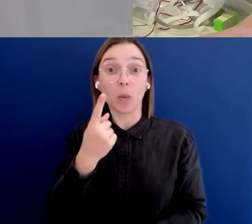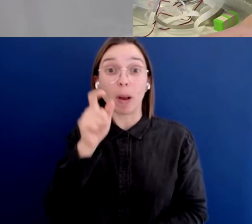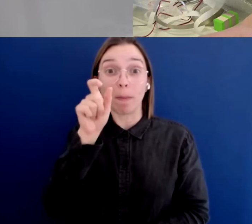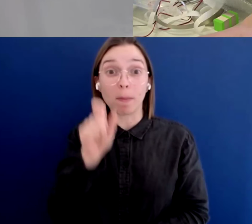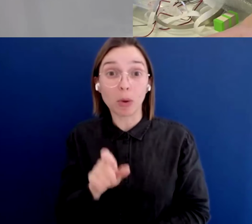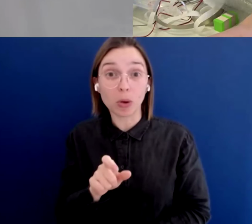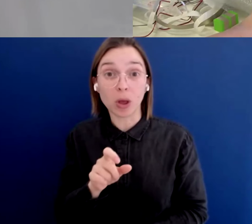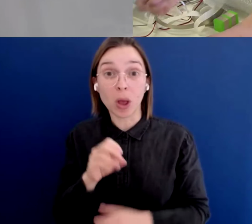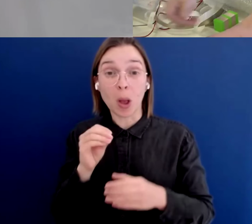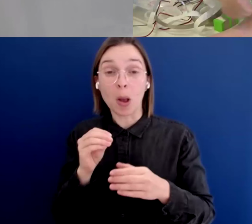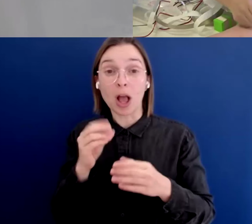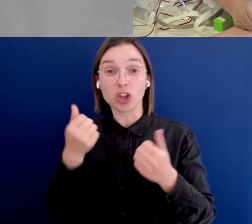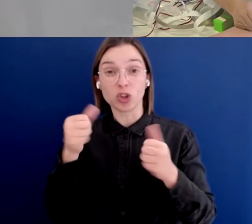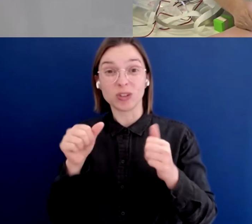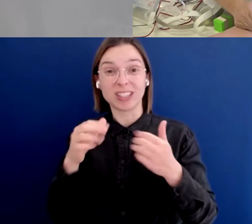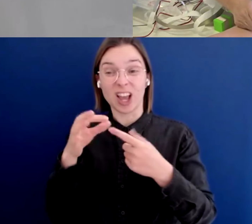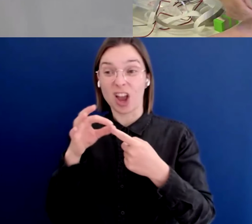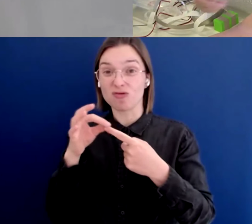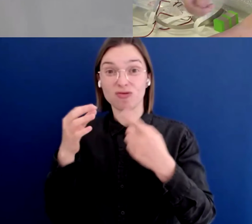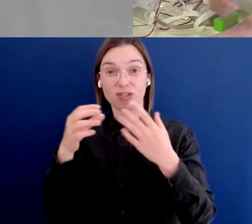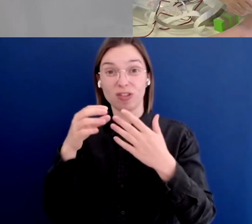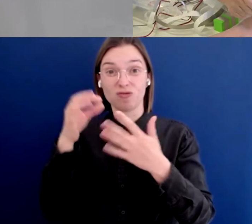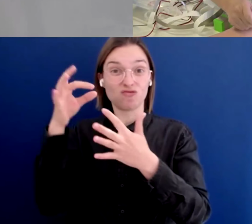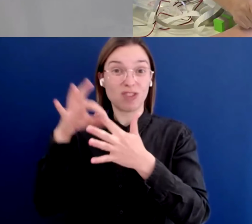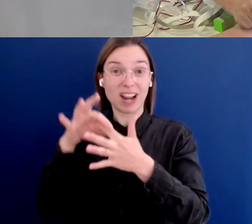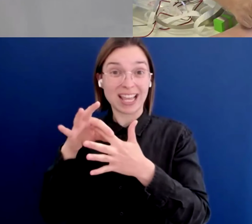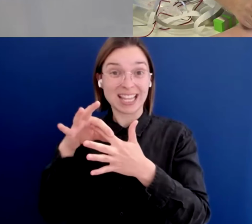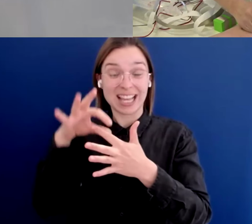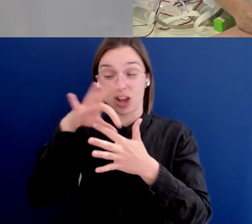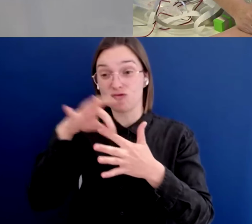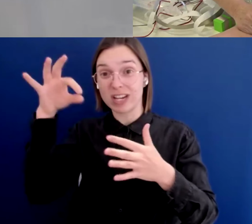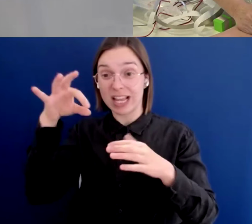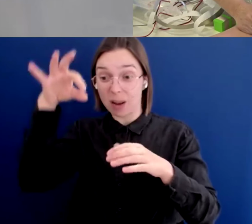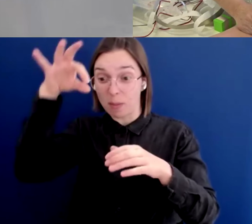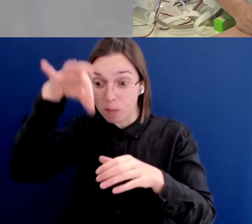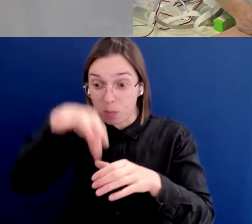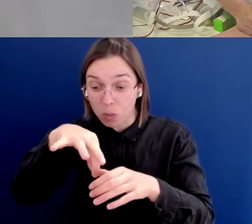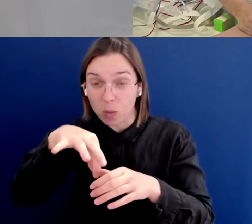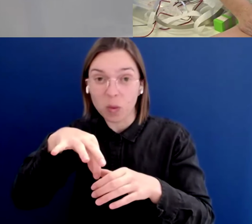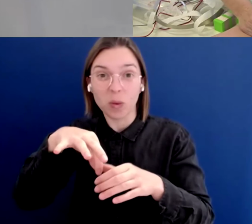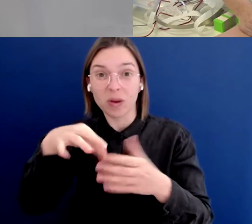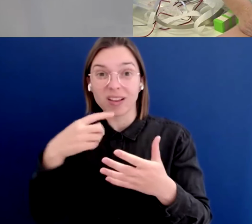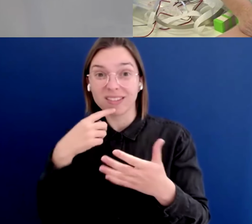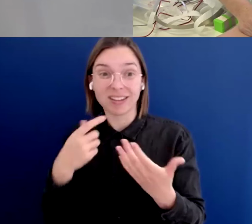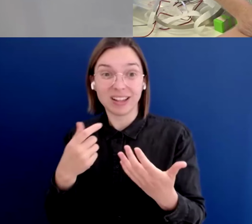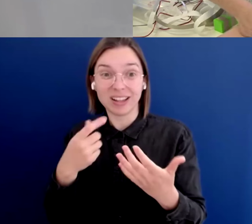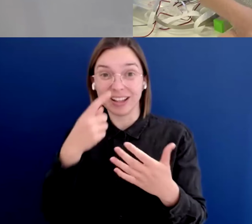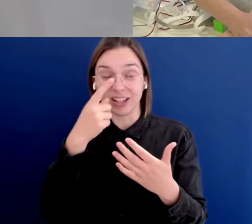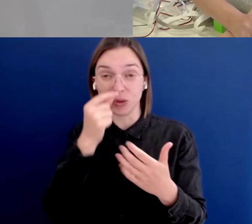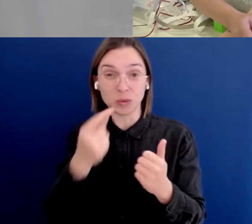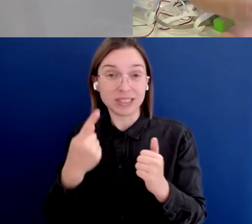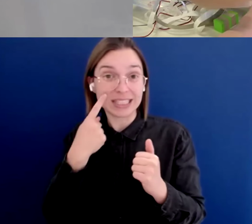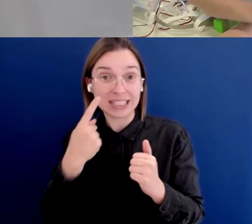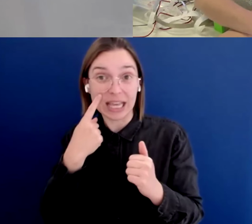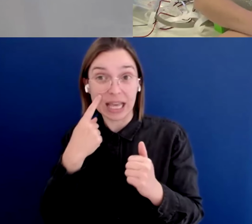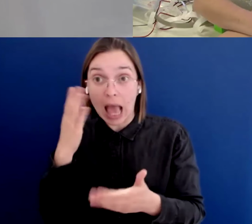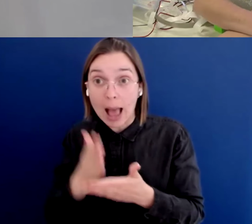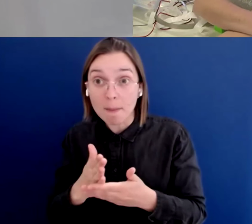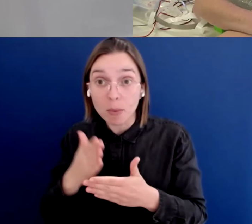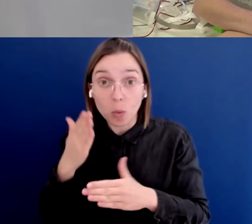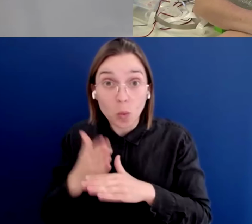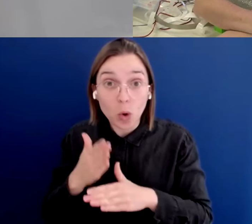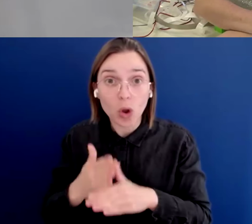to bridge the gap, or you can use a button, or you can use wood and it won't work. Do you know what I mean? So you can actually, you could put